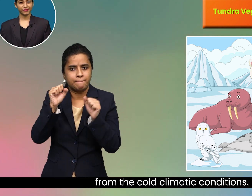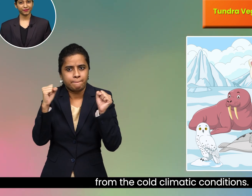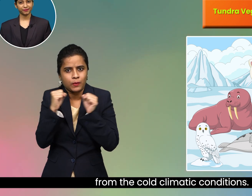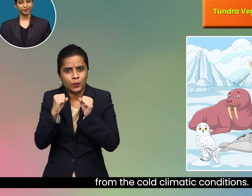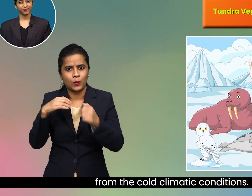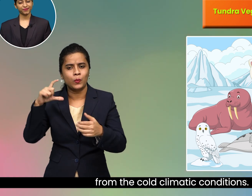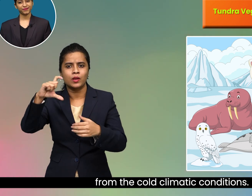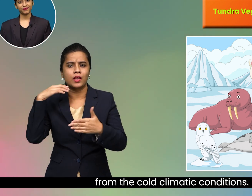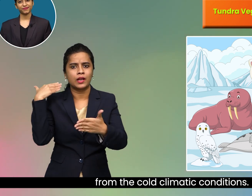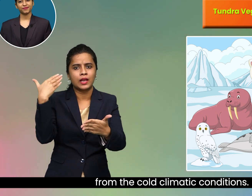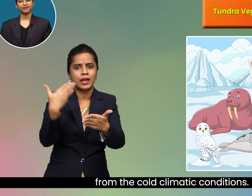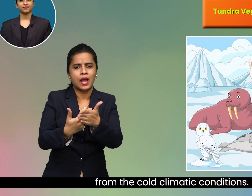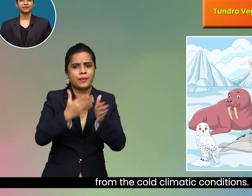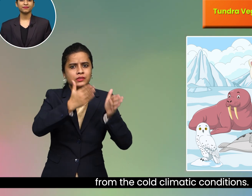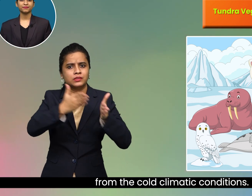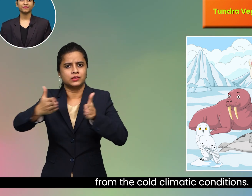conditions.